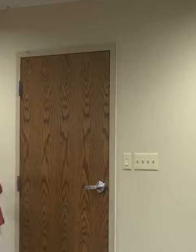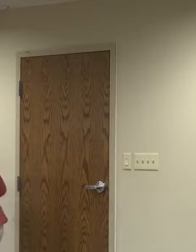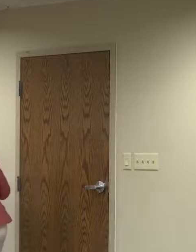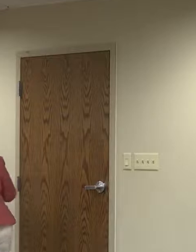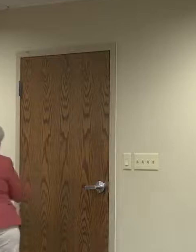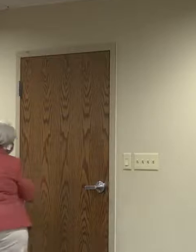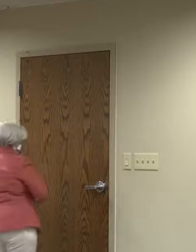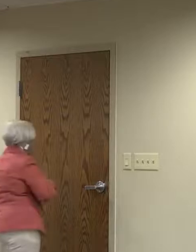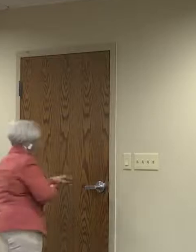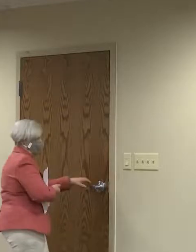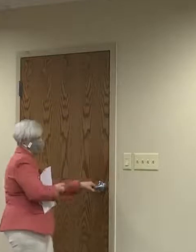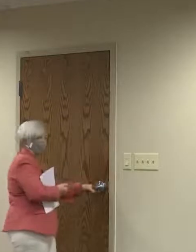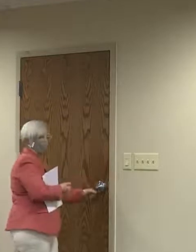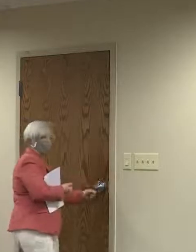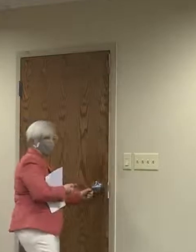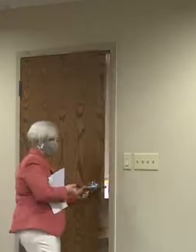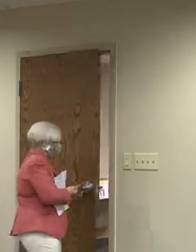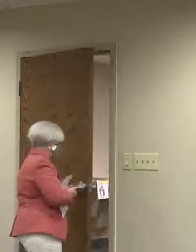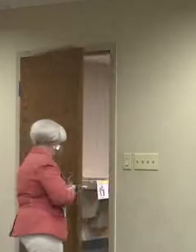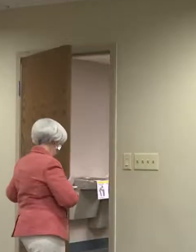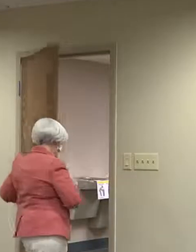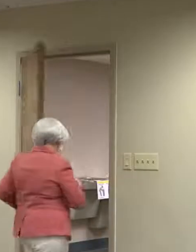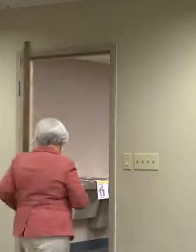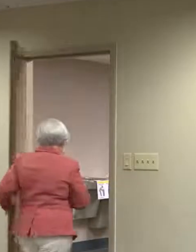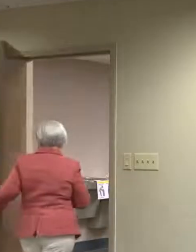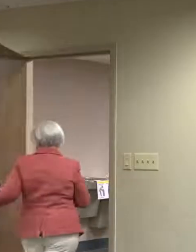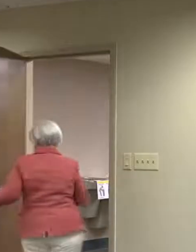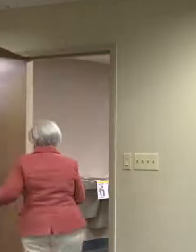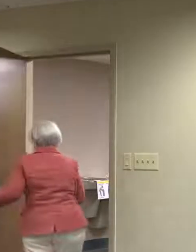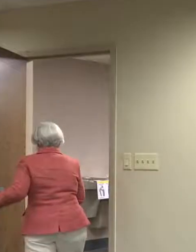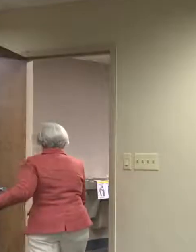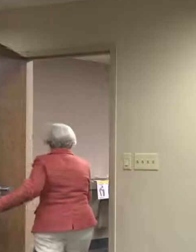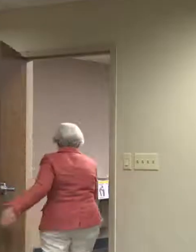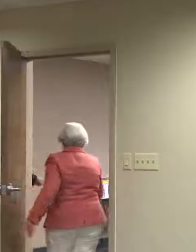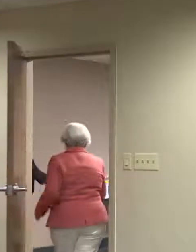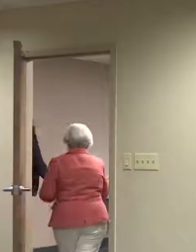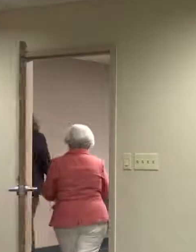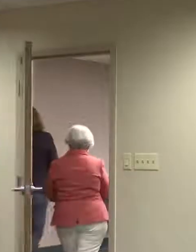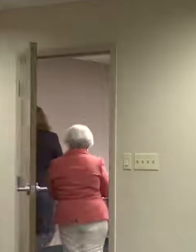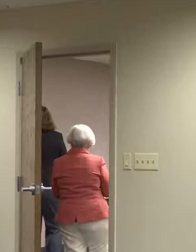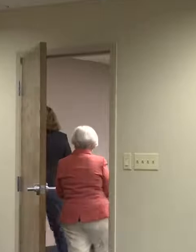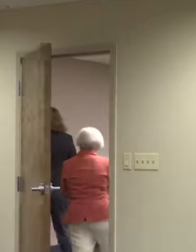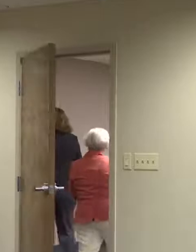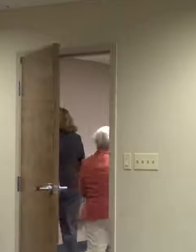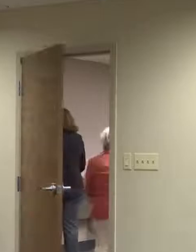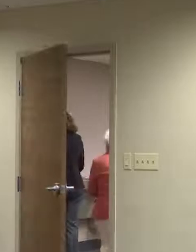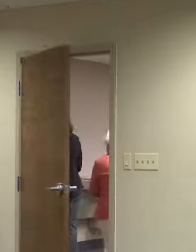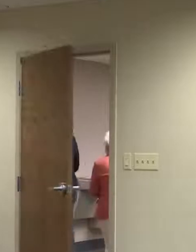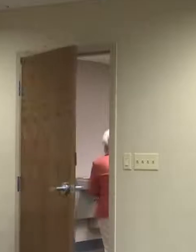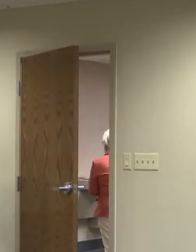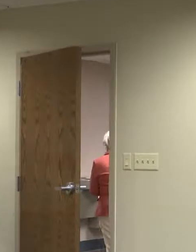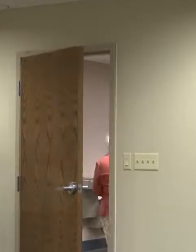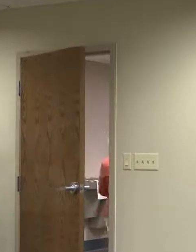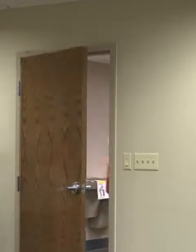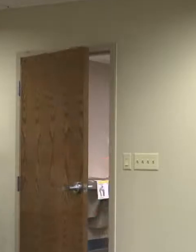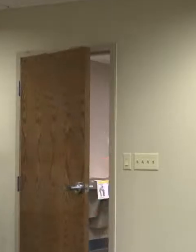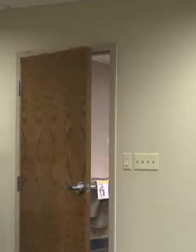One of our reporters asked about some city council stuff. Can I get 4 questions into you quickly? Yeah, I think I'm